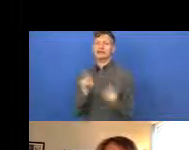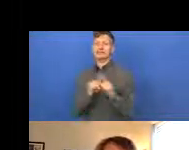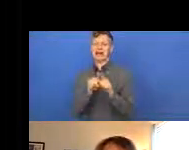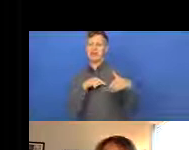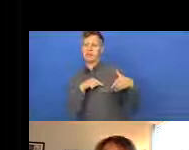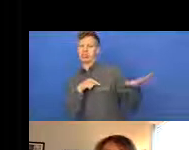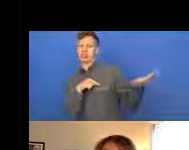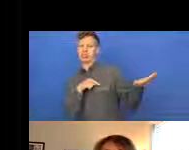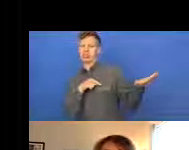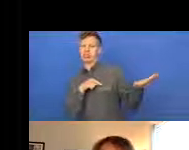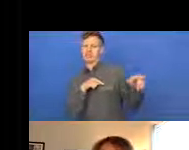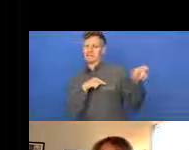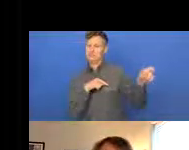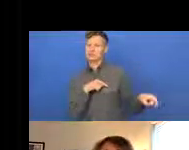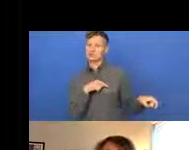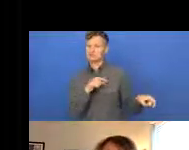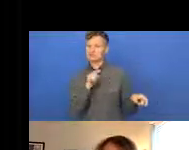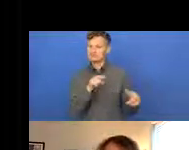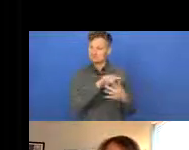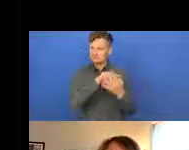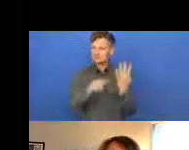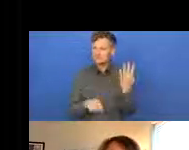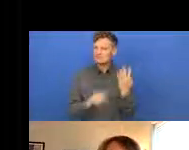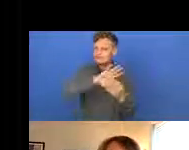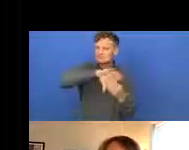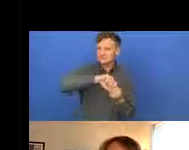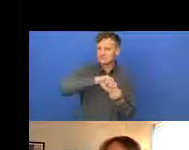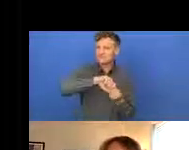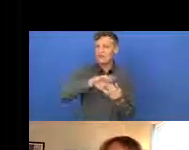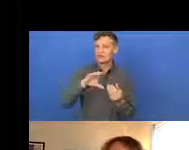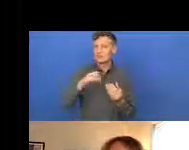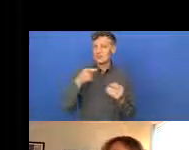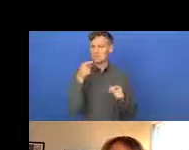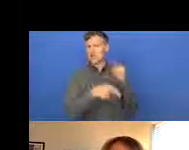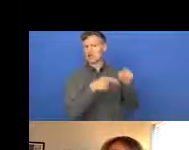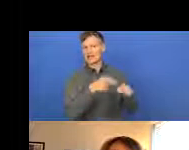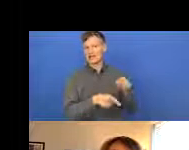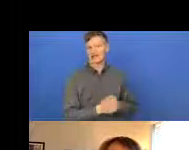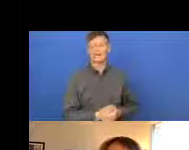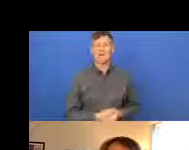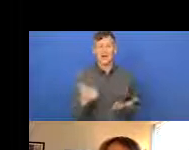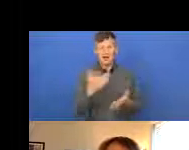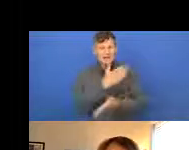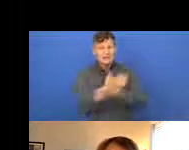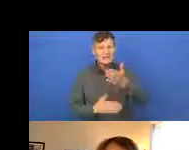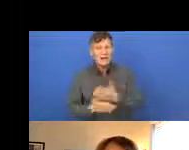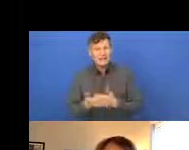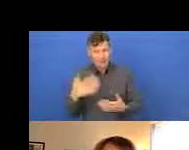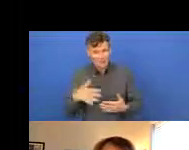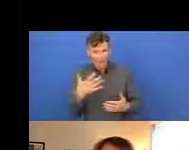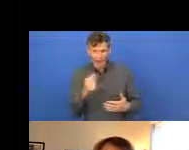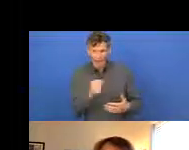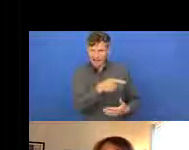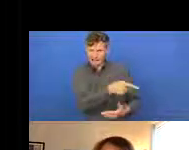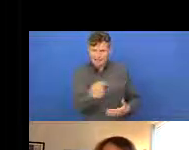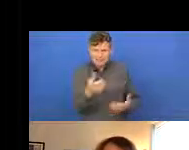For children with disabilities, they are already vulnerable in a number of settings. We know from the evidence that children with